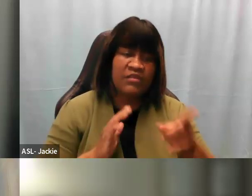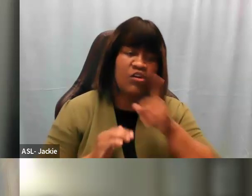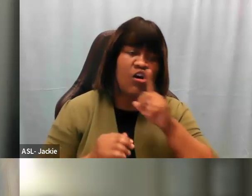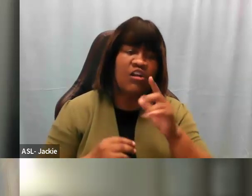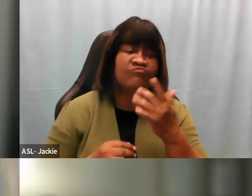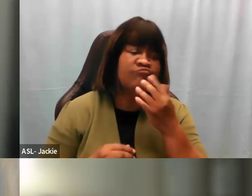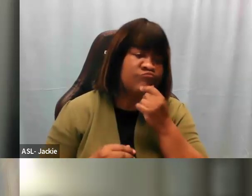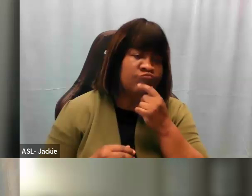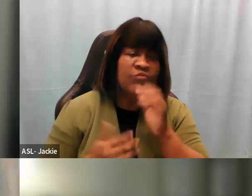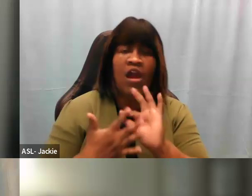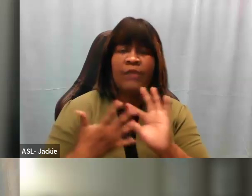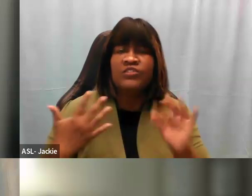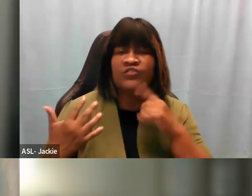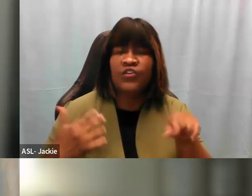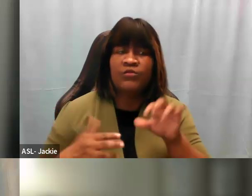right? So